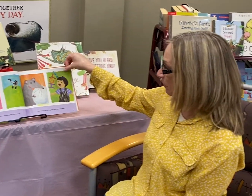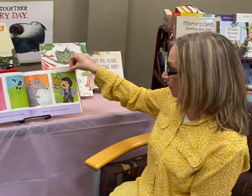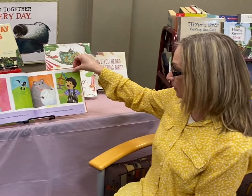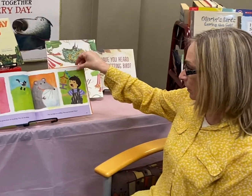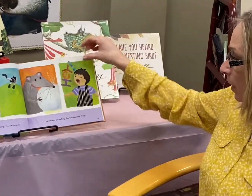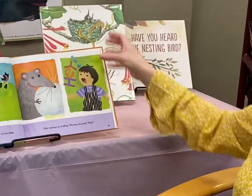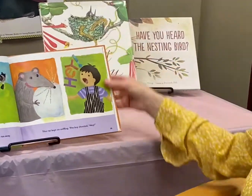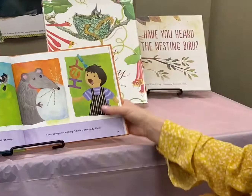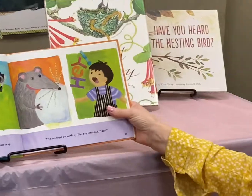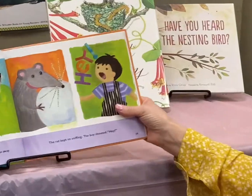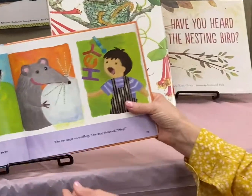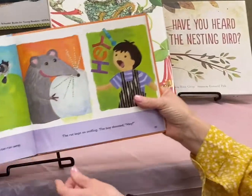Uh-oh.